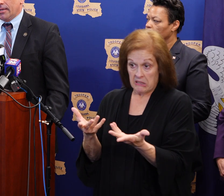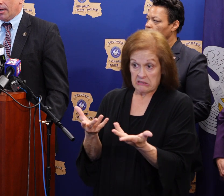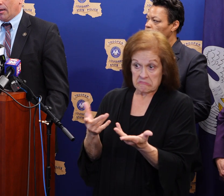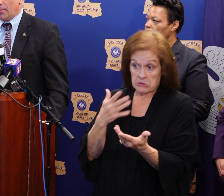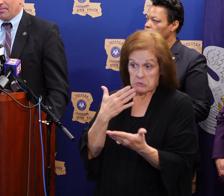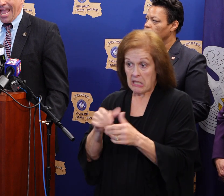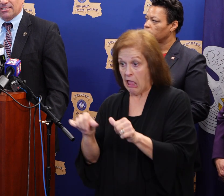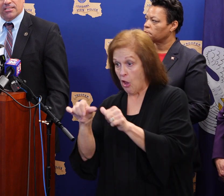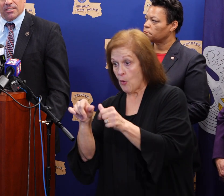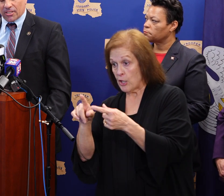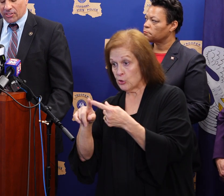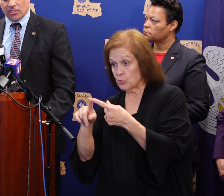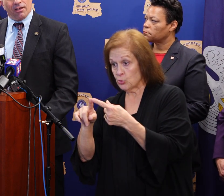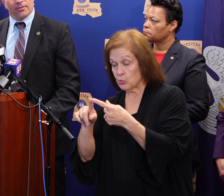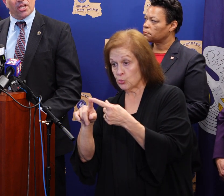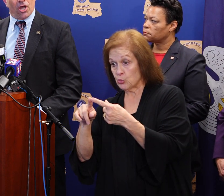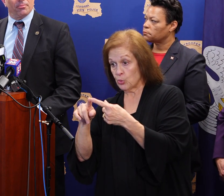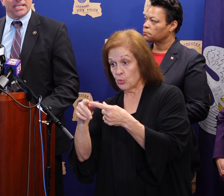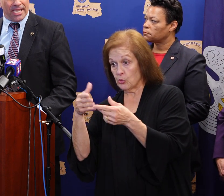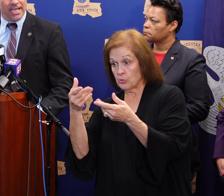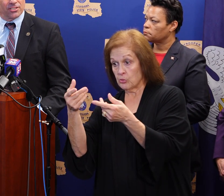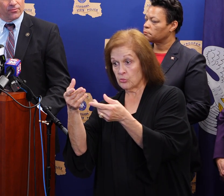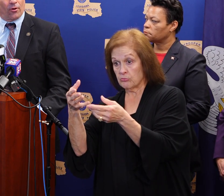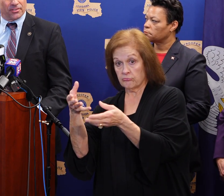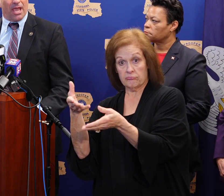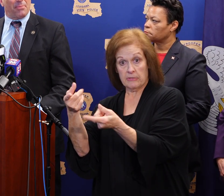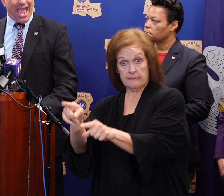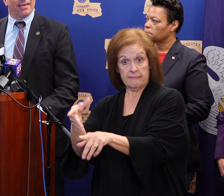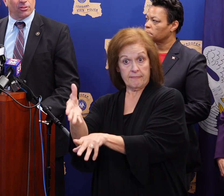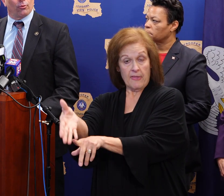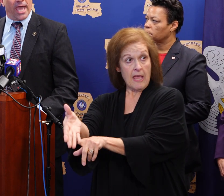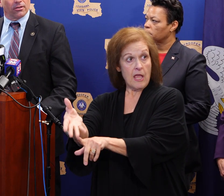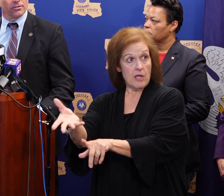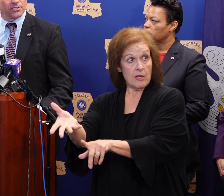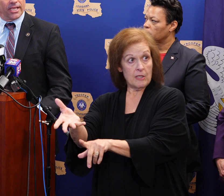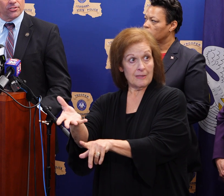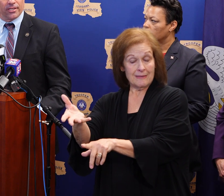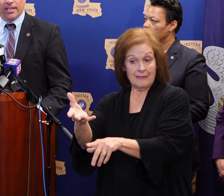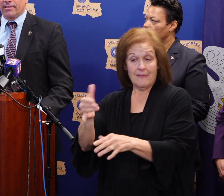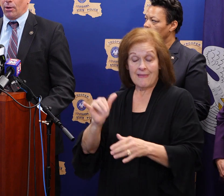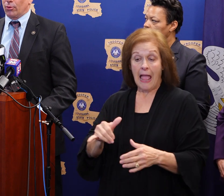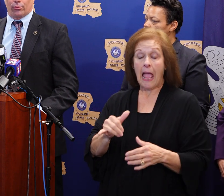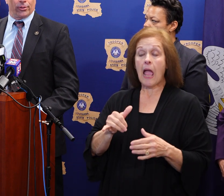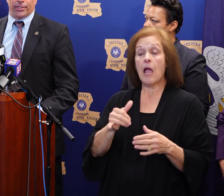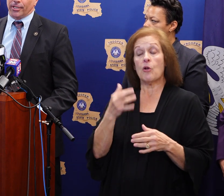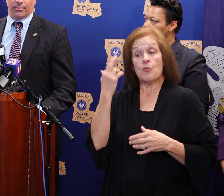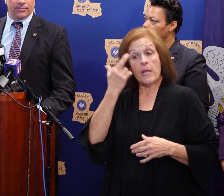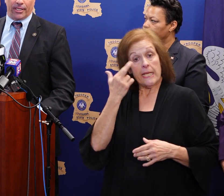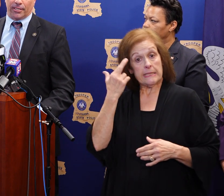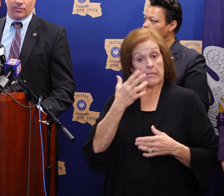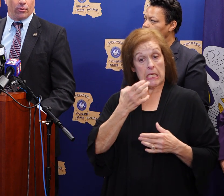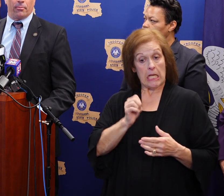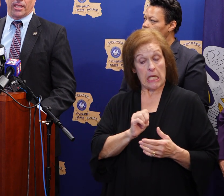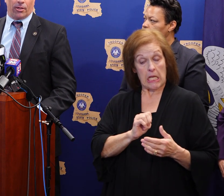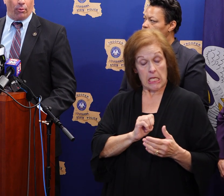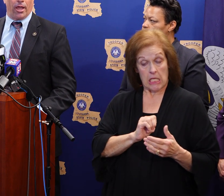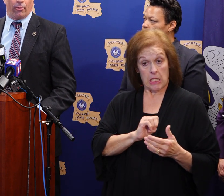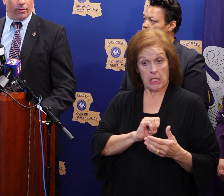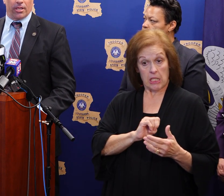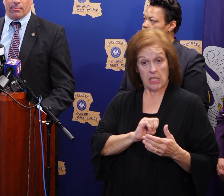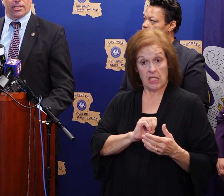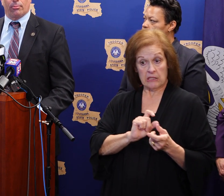attack. That's the stuff in the coming days as far as that path to radicalization that we're really going to be digging into and